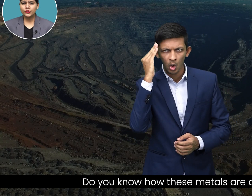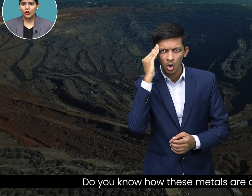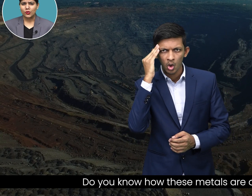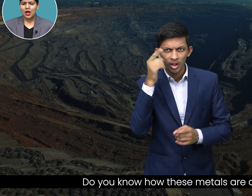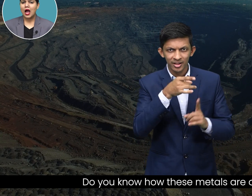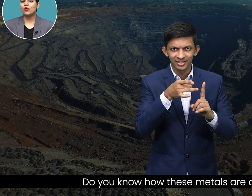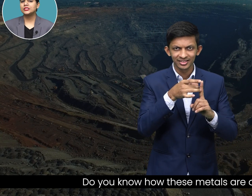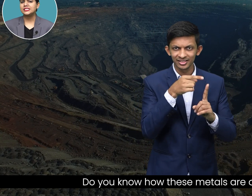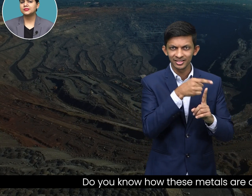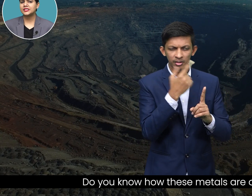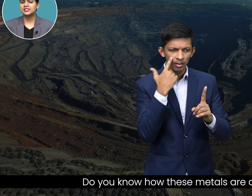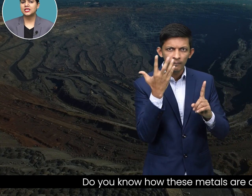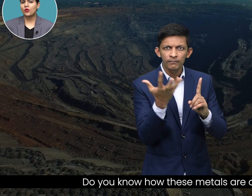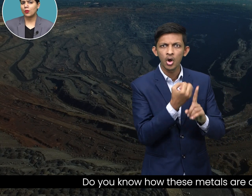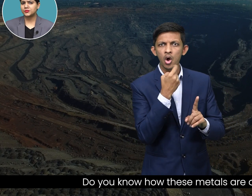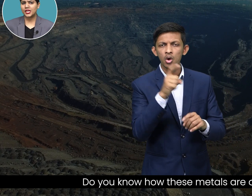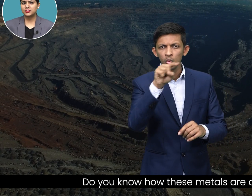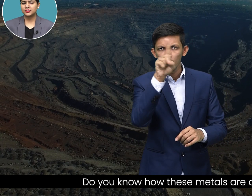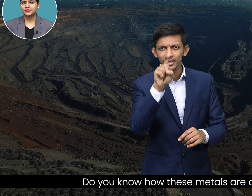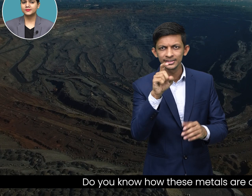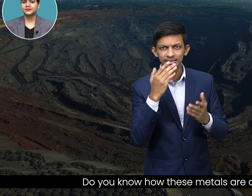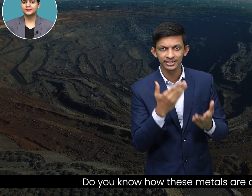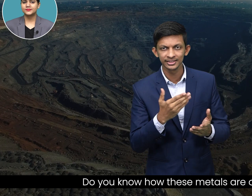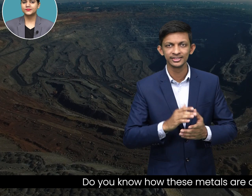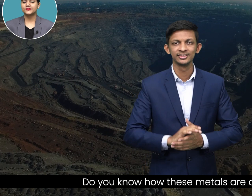Do you know how these metals are obtained?